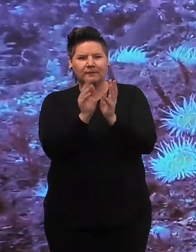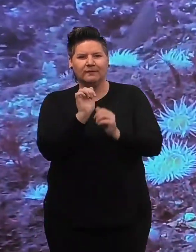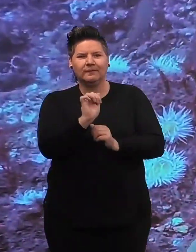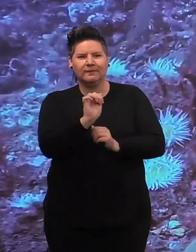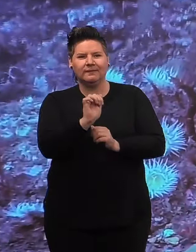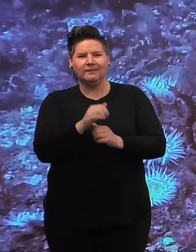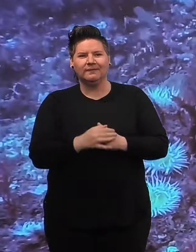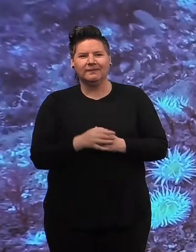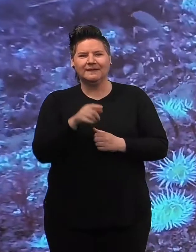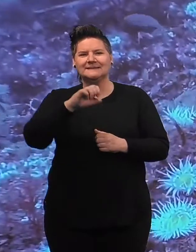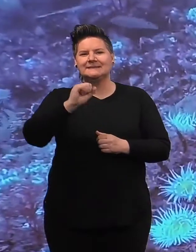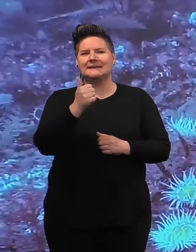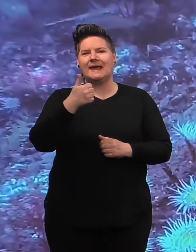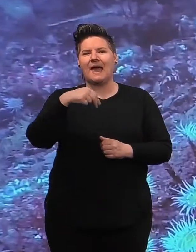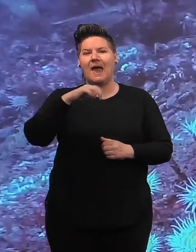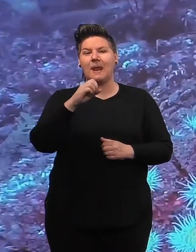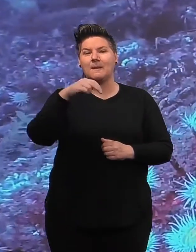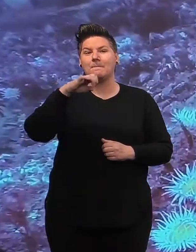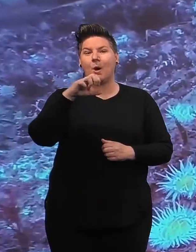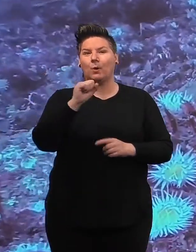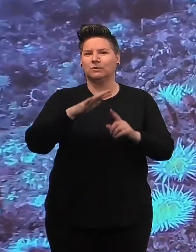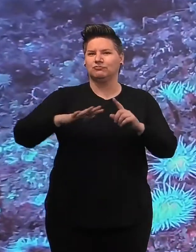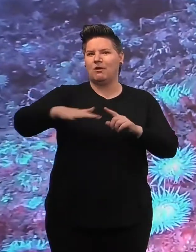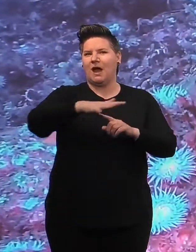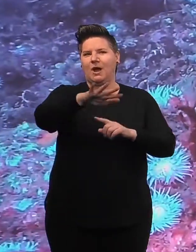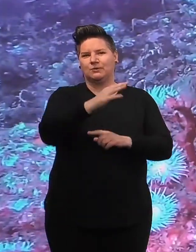these little sea anemones all around.